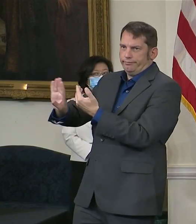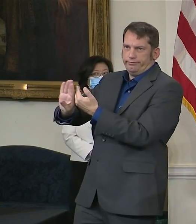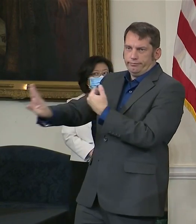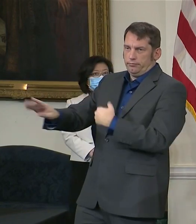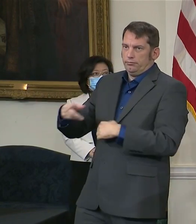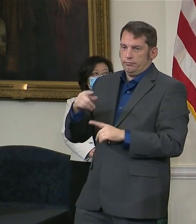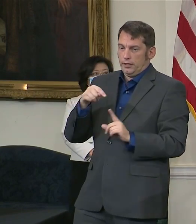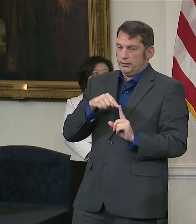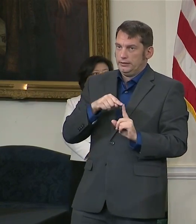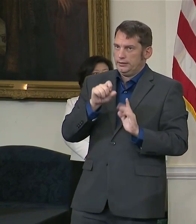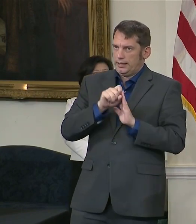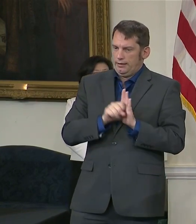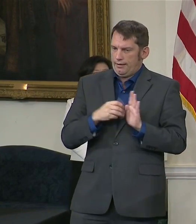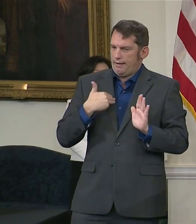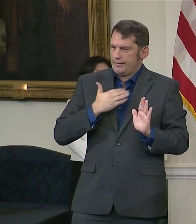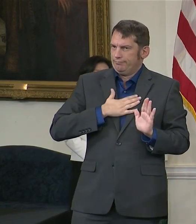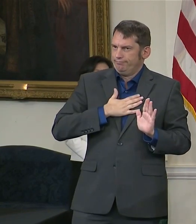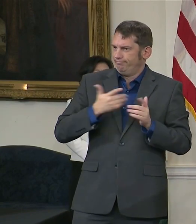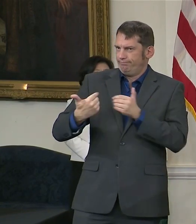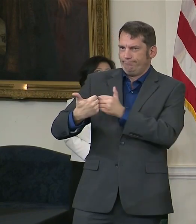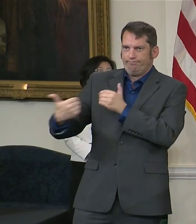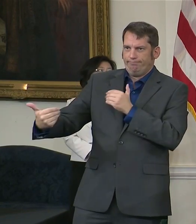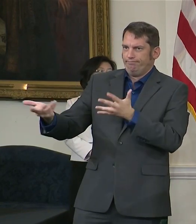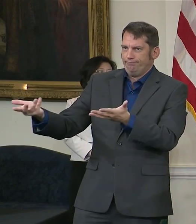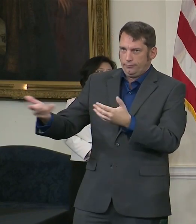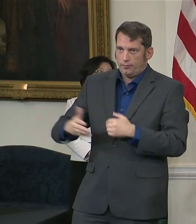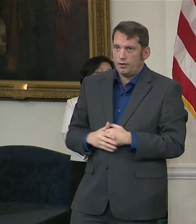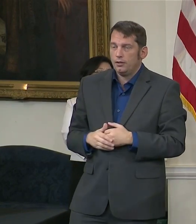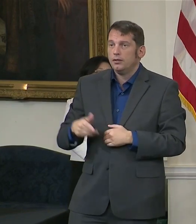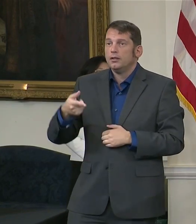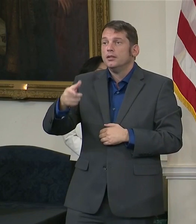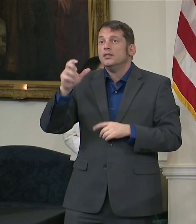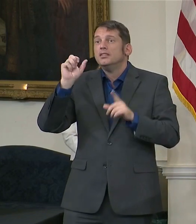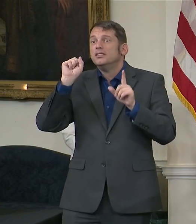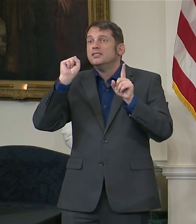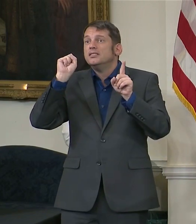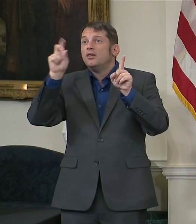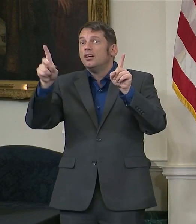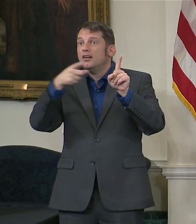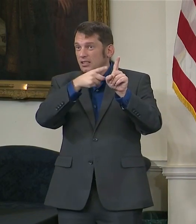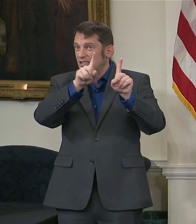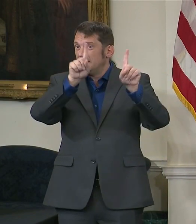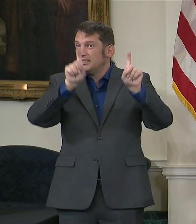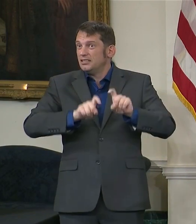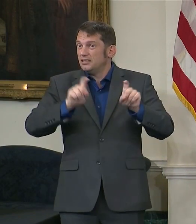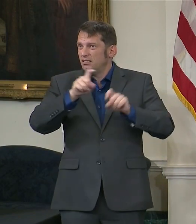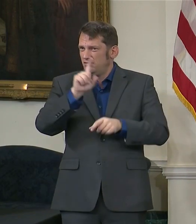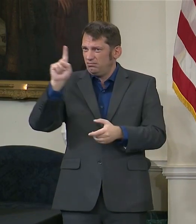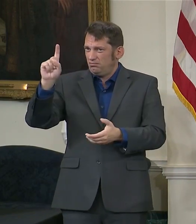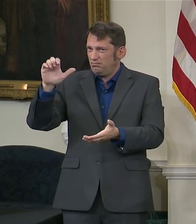have 60% positivity in South Dakota and you got, 40 states that are in much worse shape